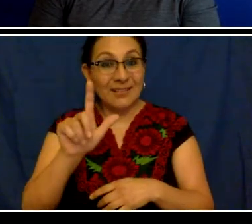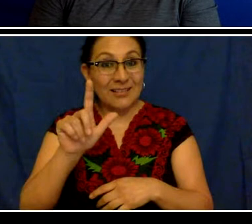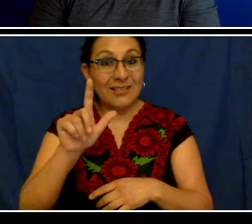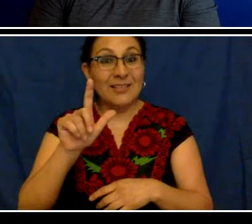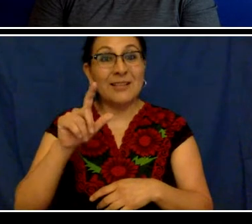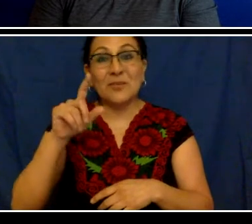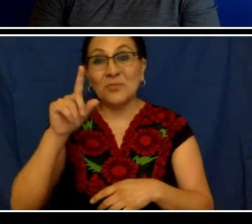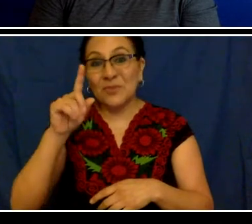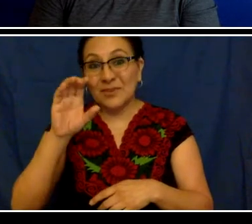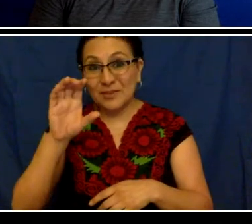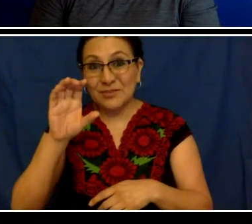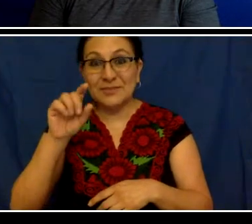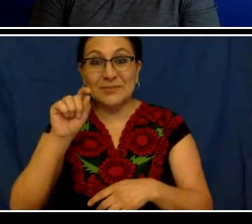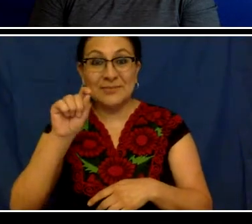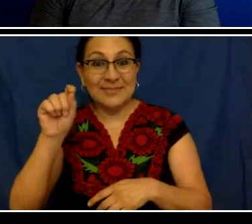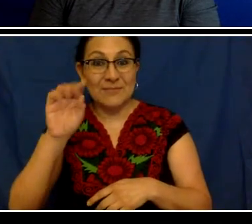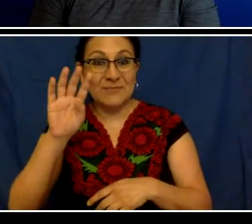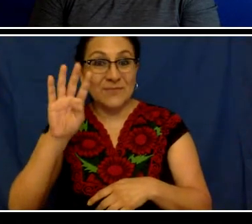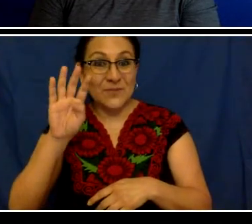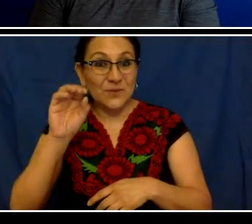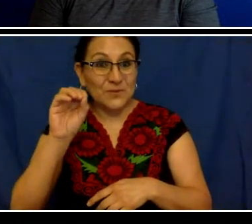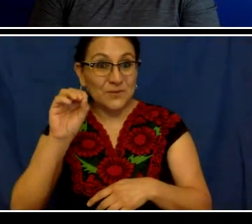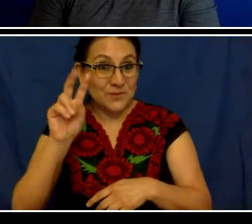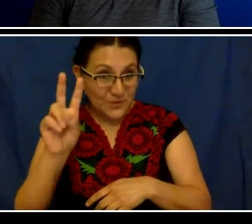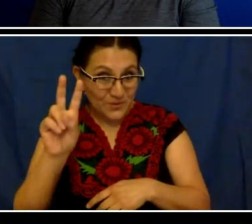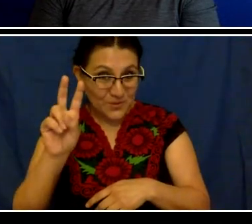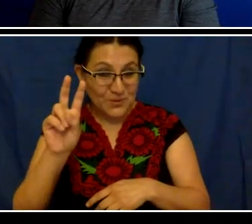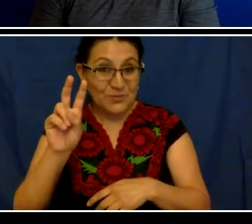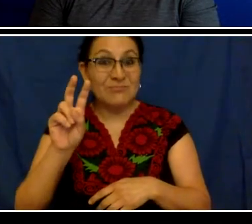passed the Public Law